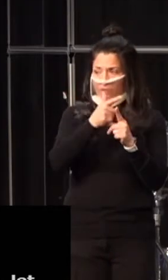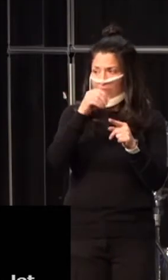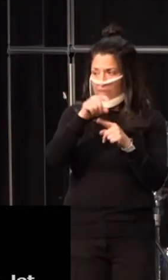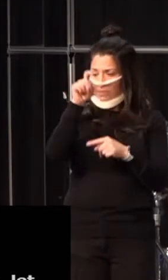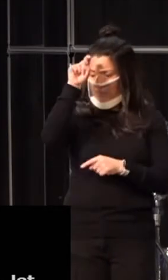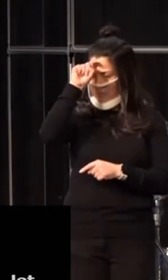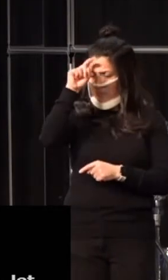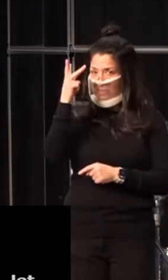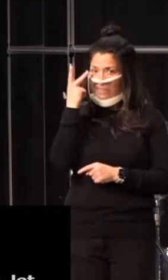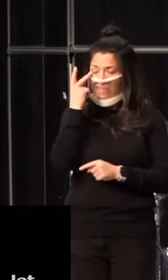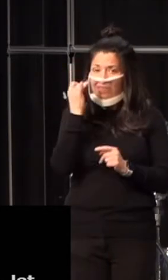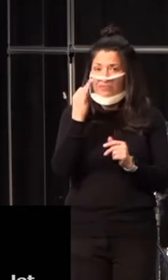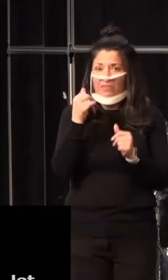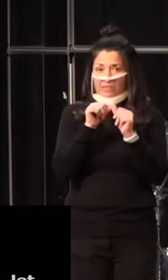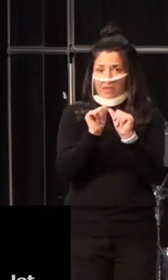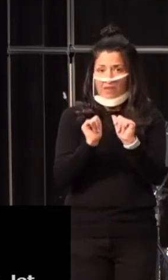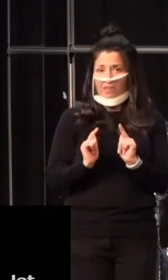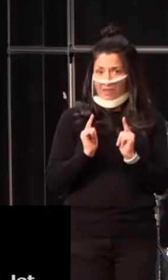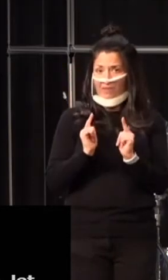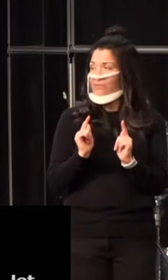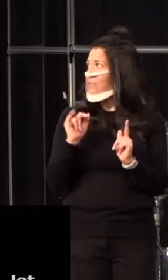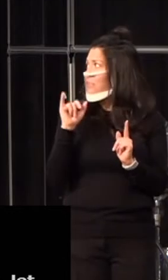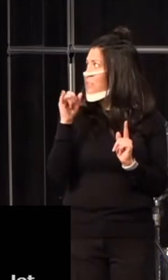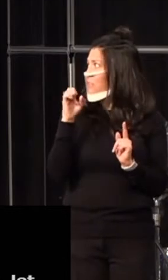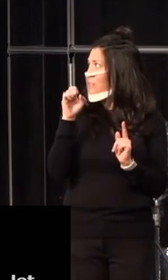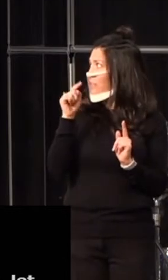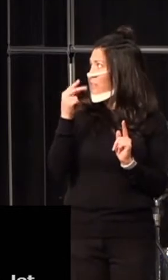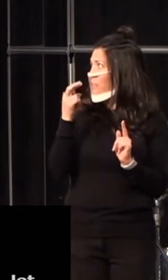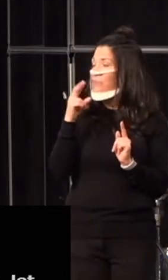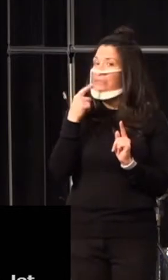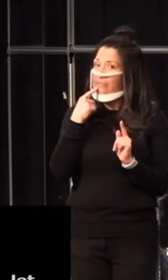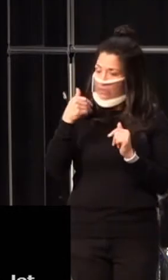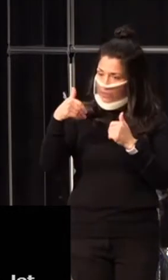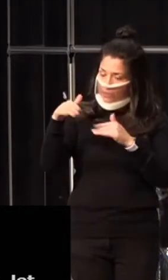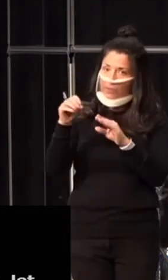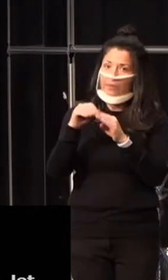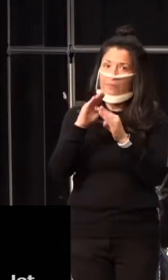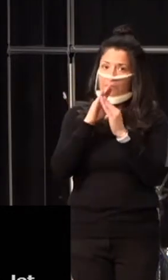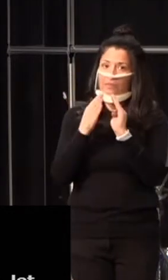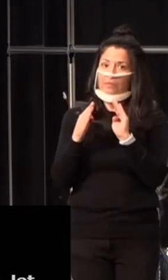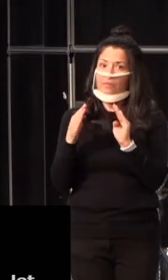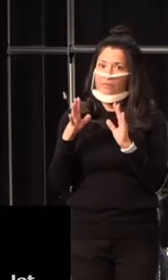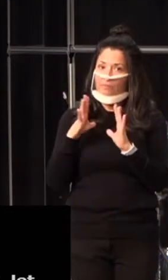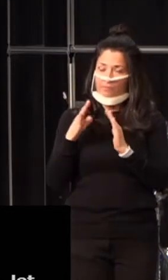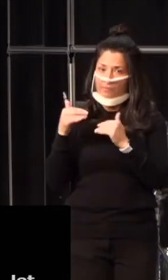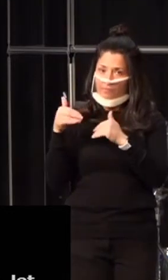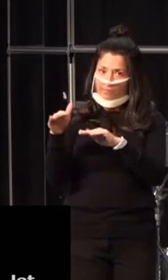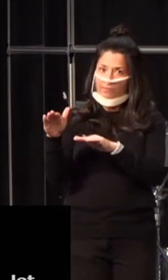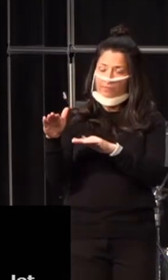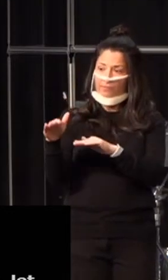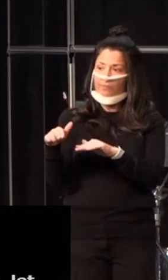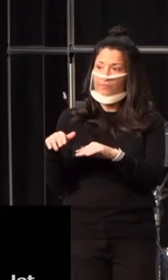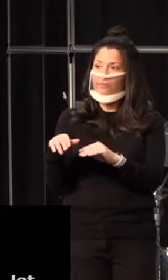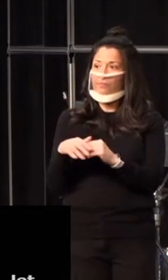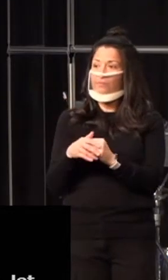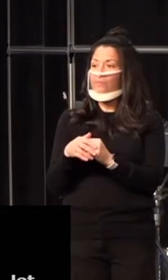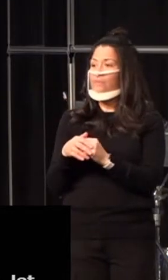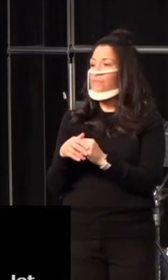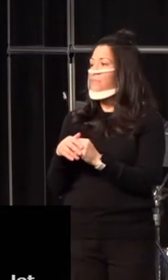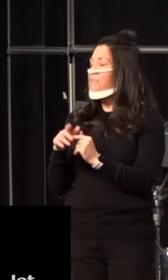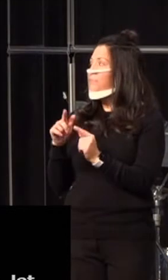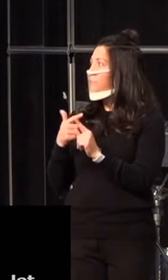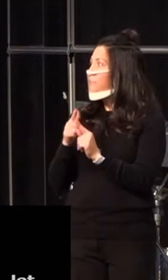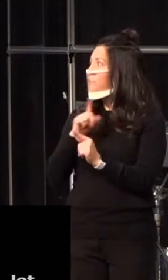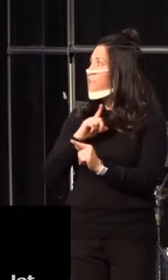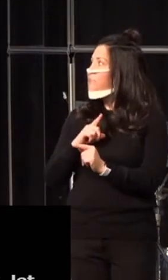if they are still alive." And Jethro said to Moses, "Go in peace." Now the Lord said to Moses in Midian, "Go